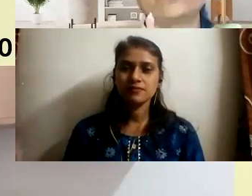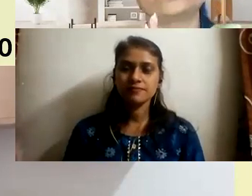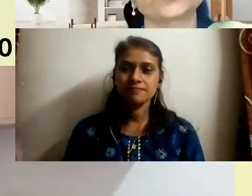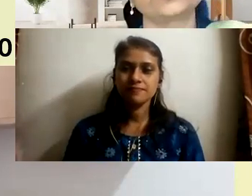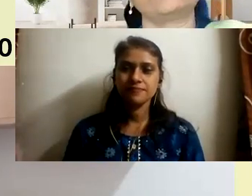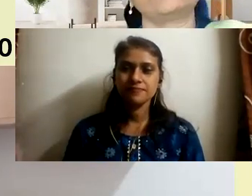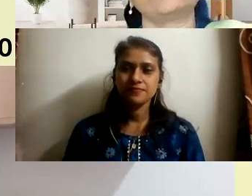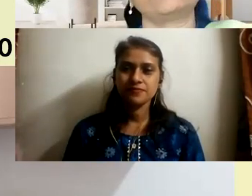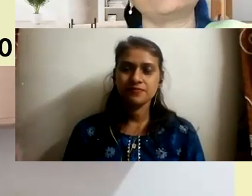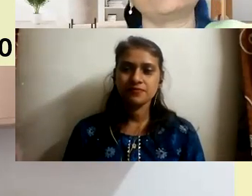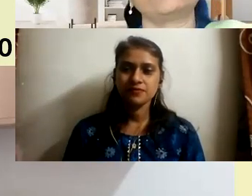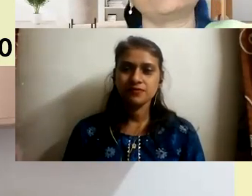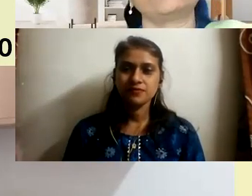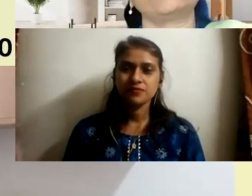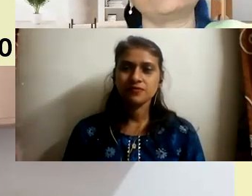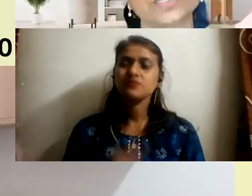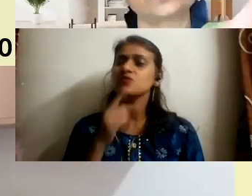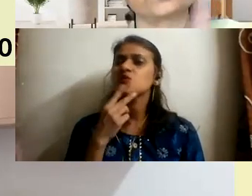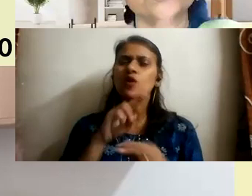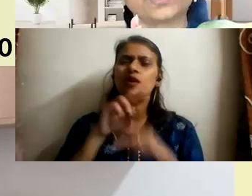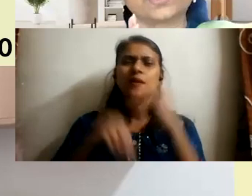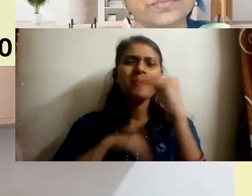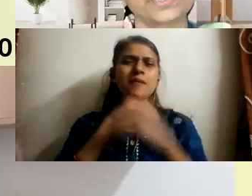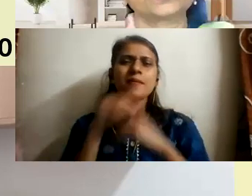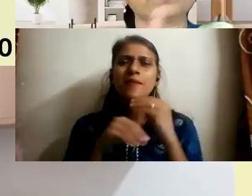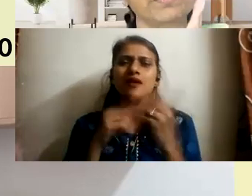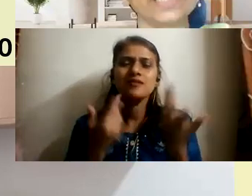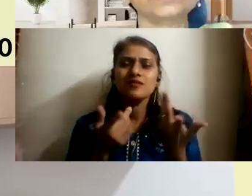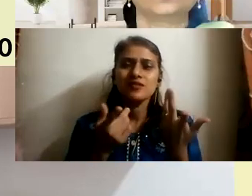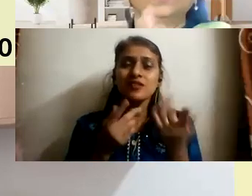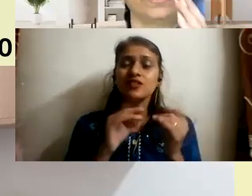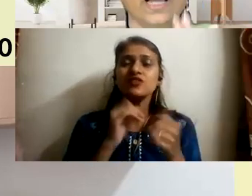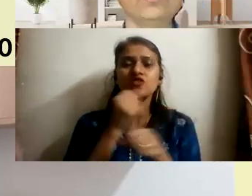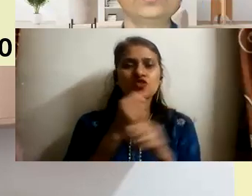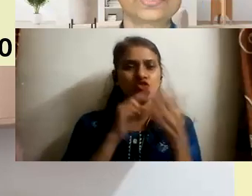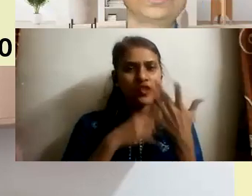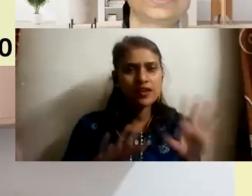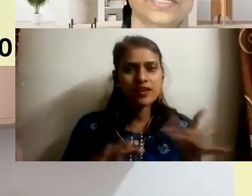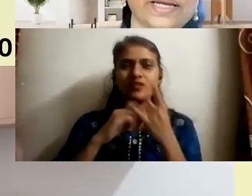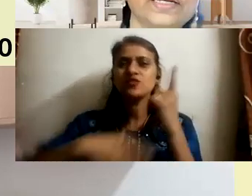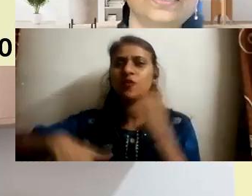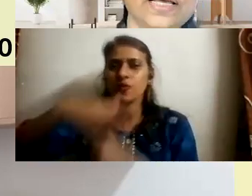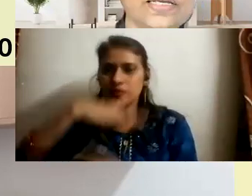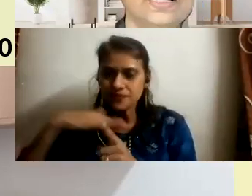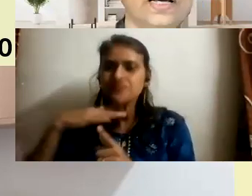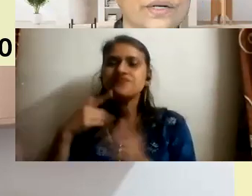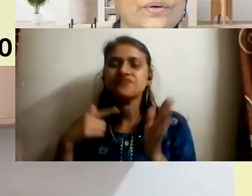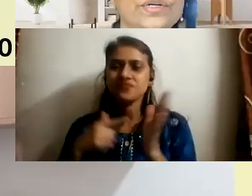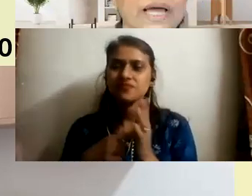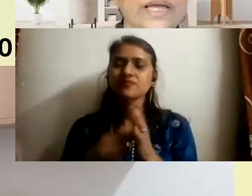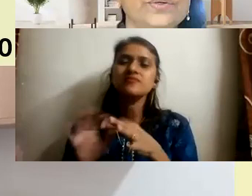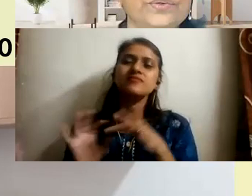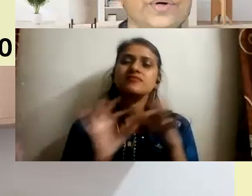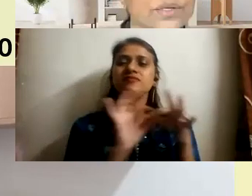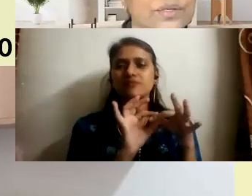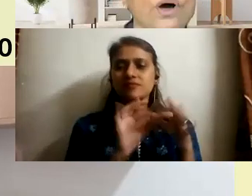a fusion of talking about the general social entrepreneurship space and how disability sector has